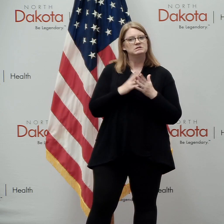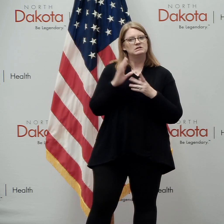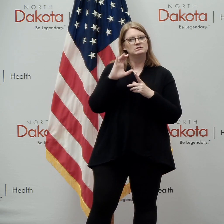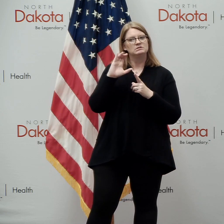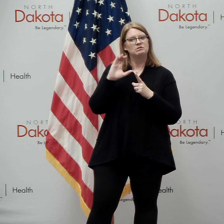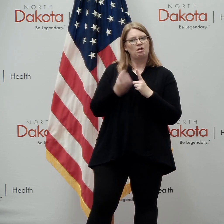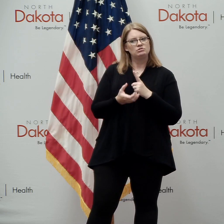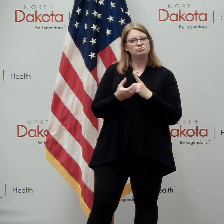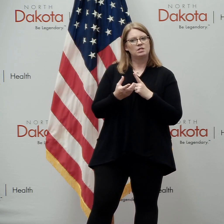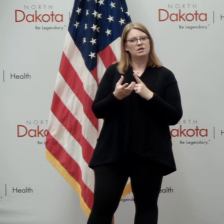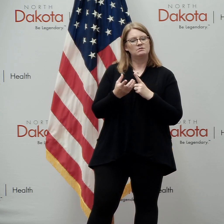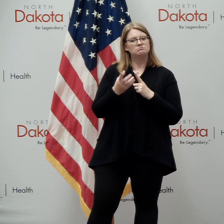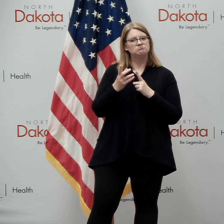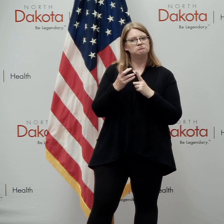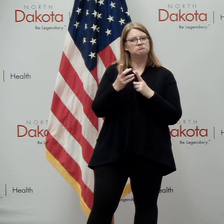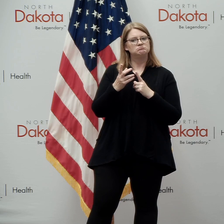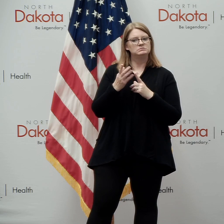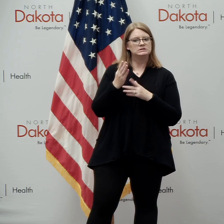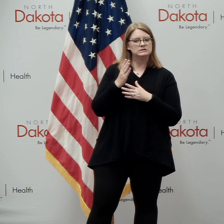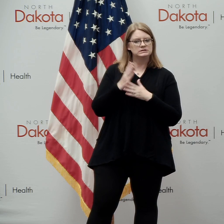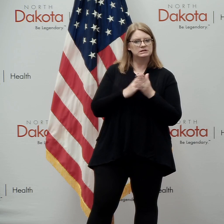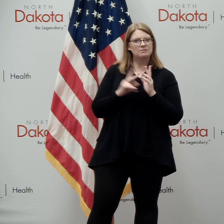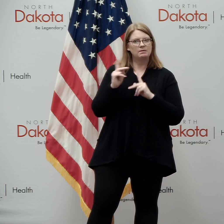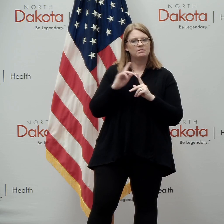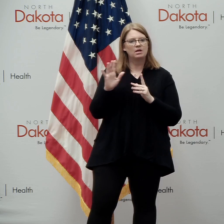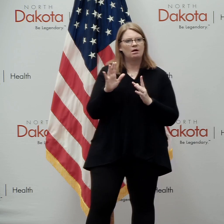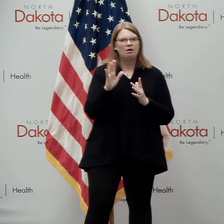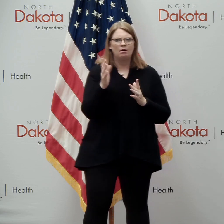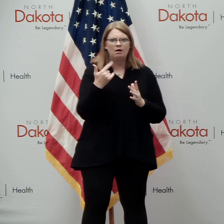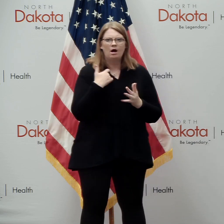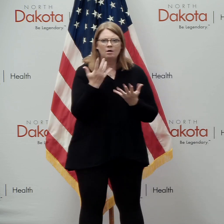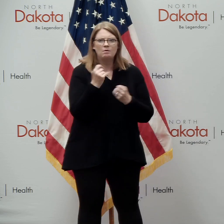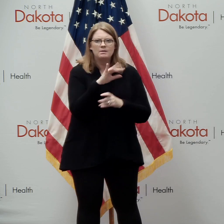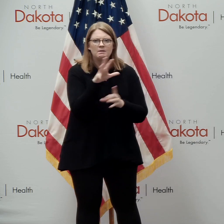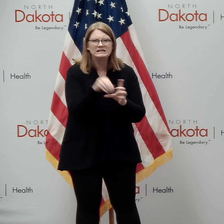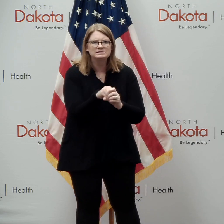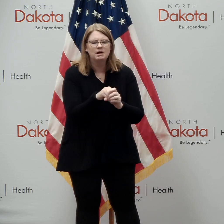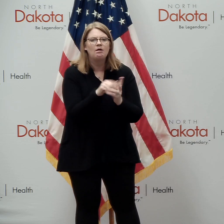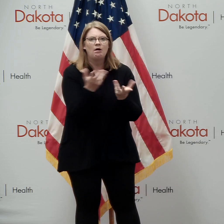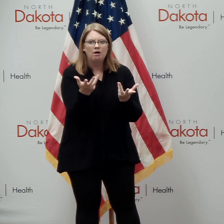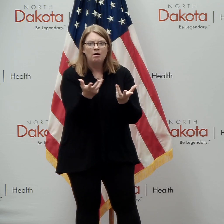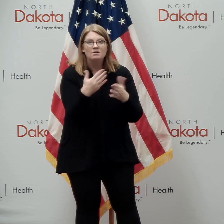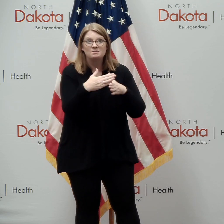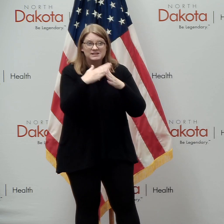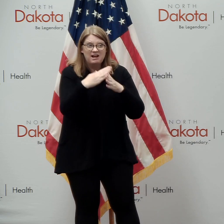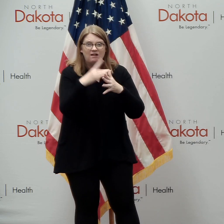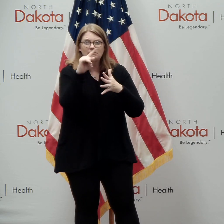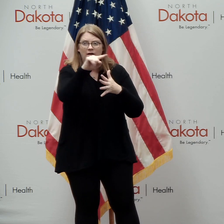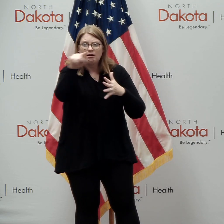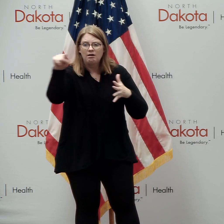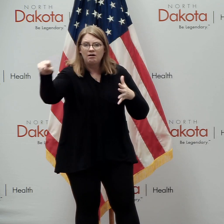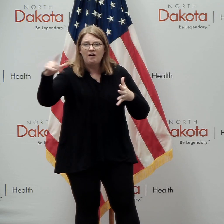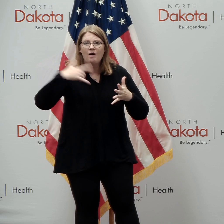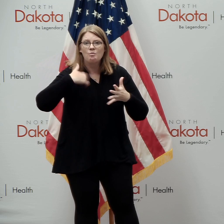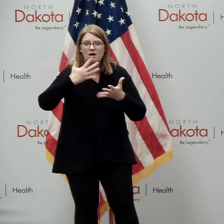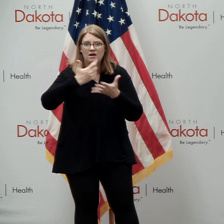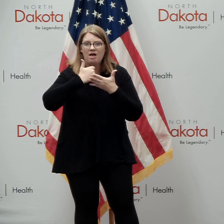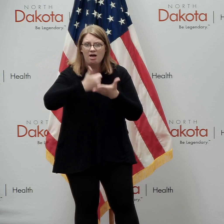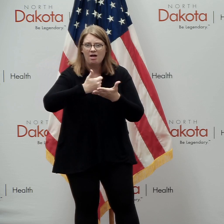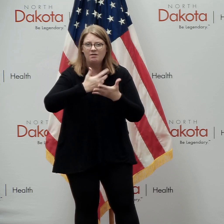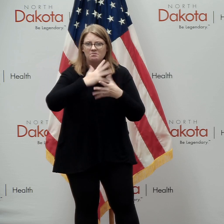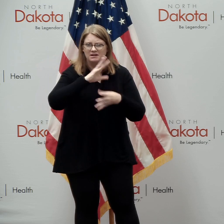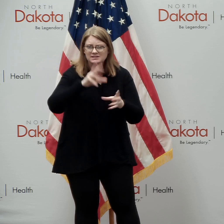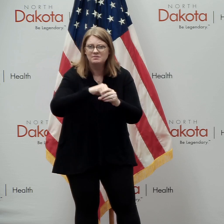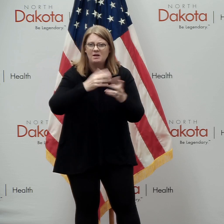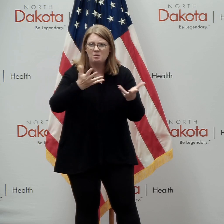people, lean into wanting to participate, to share information, to help protect the health of their neighbors and loved ones, or even strangers